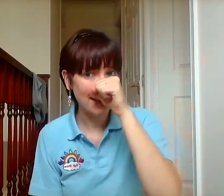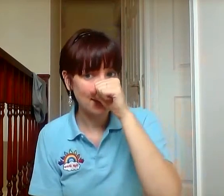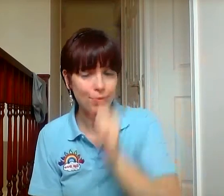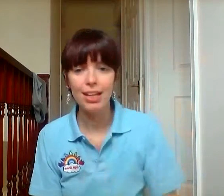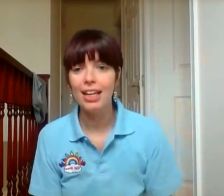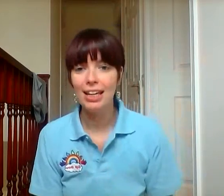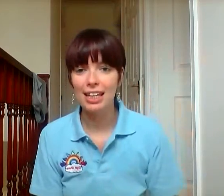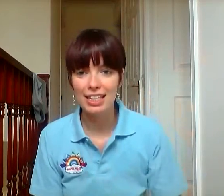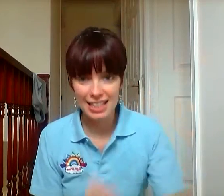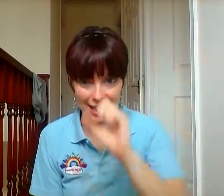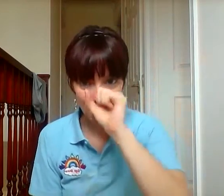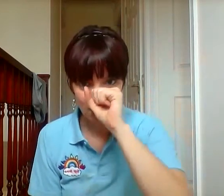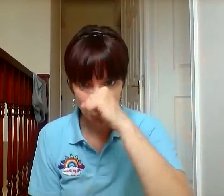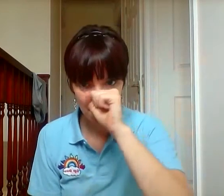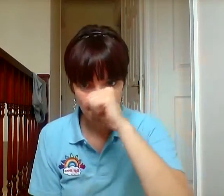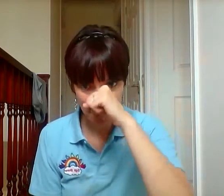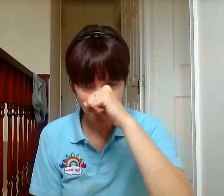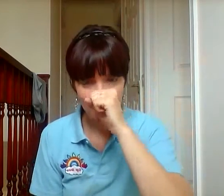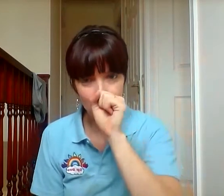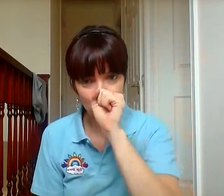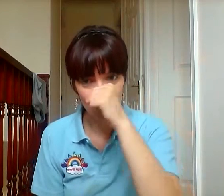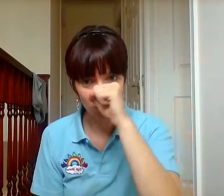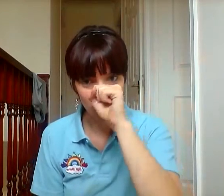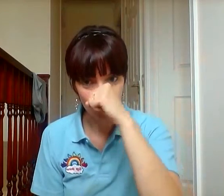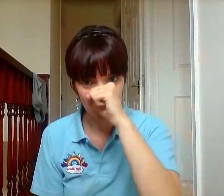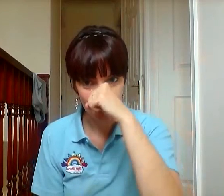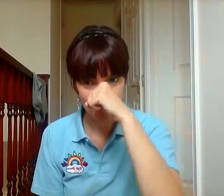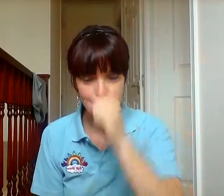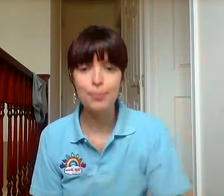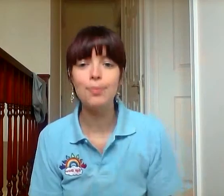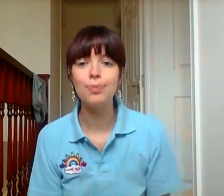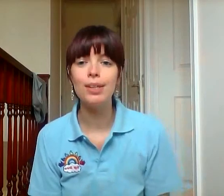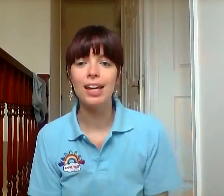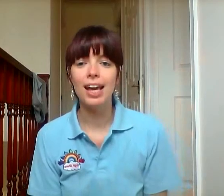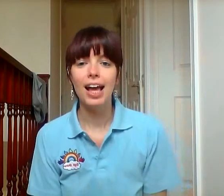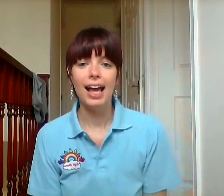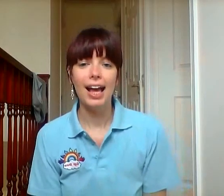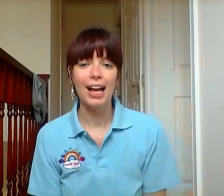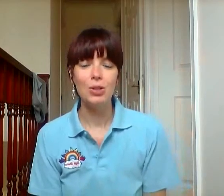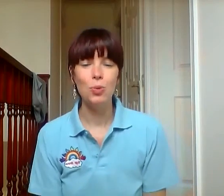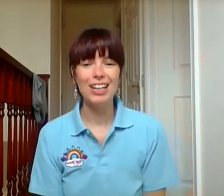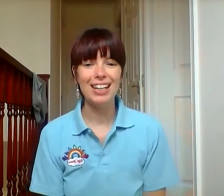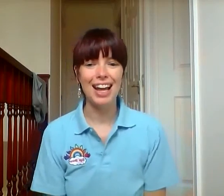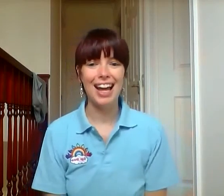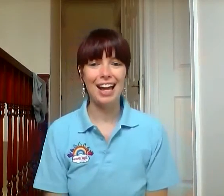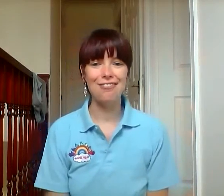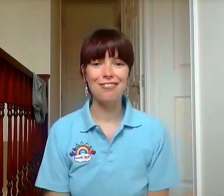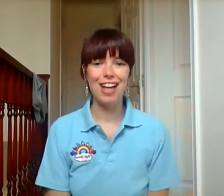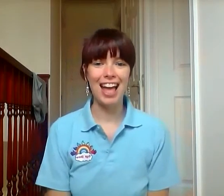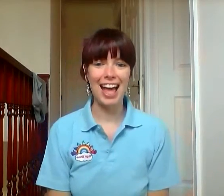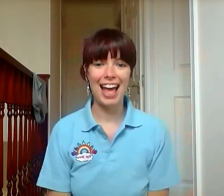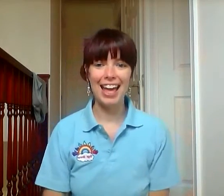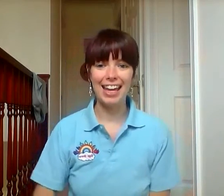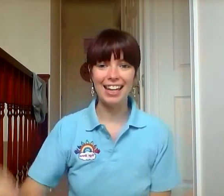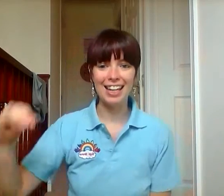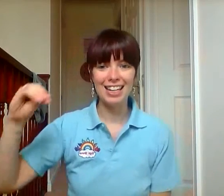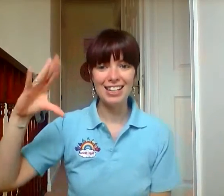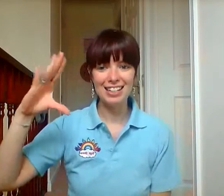pig is the snout, pig, and you just go like this. And we can have a